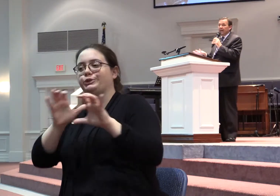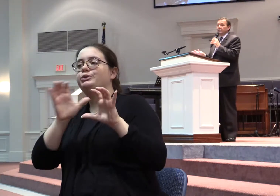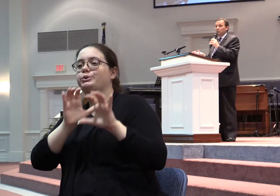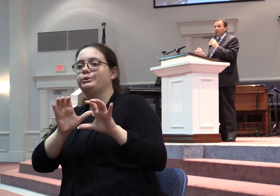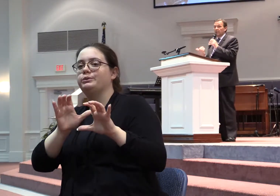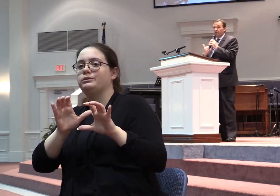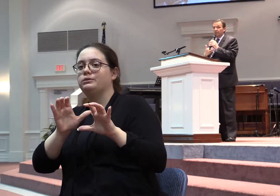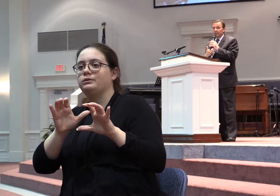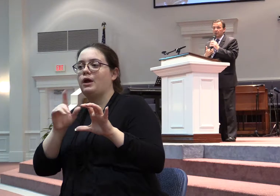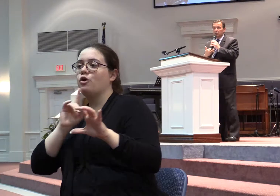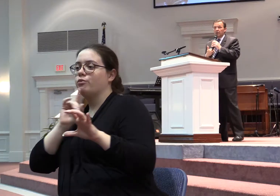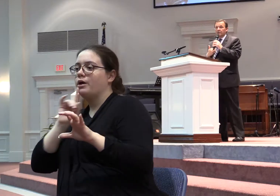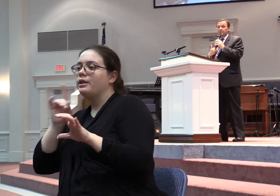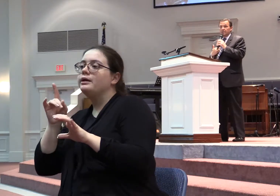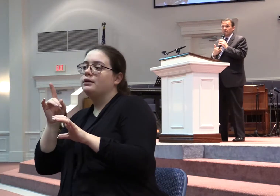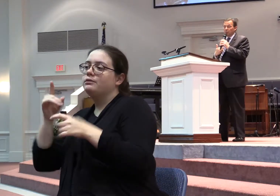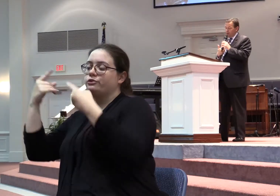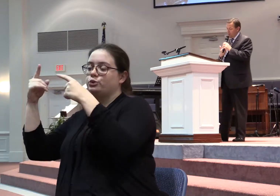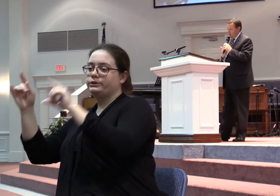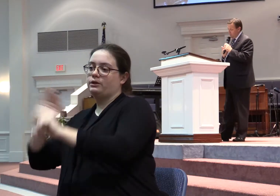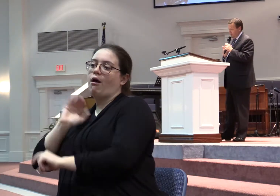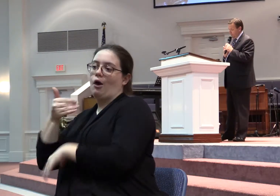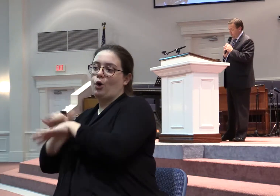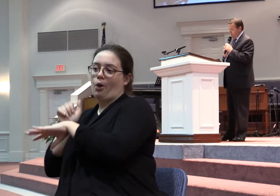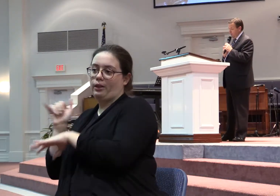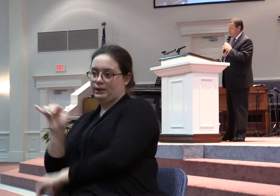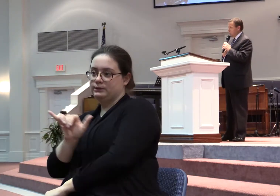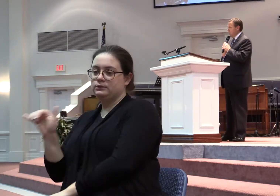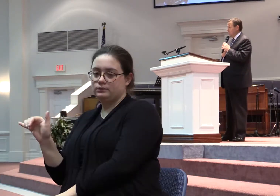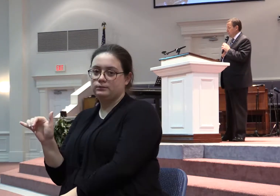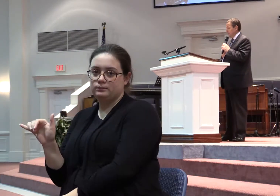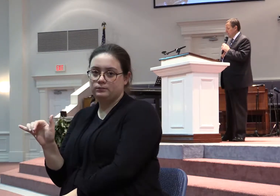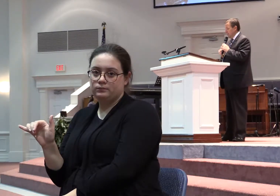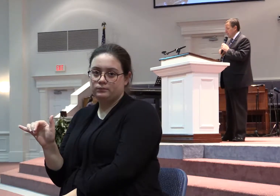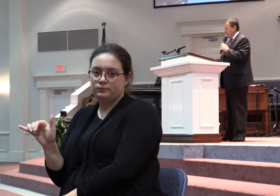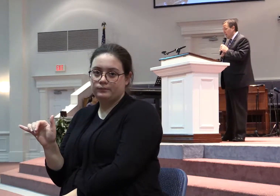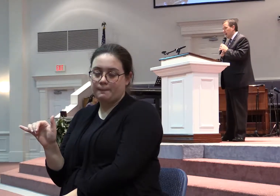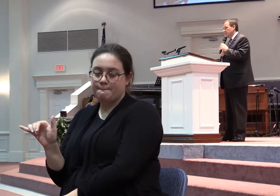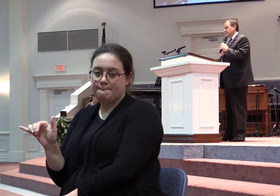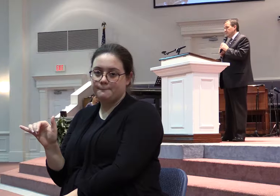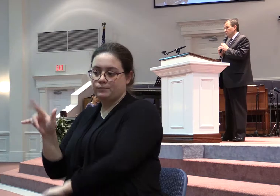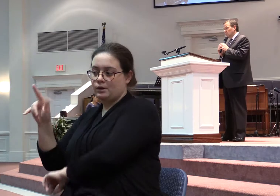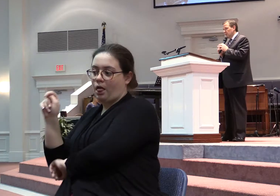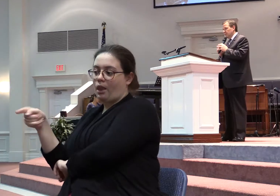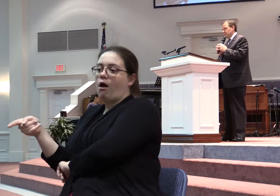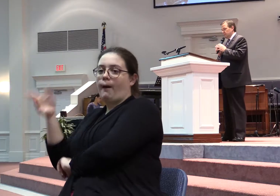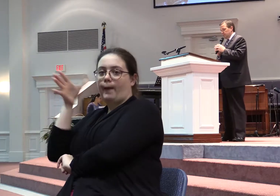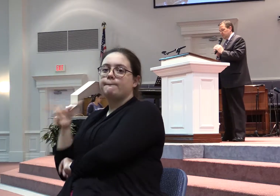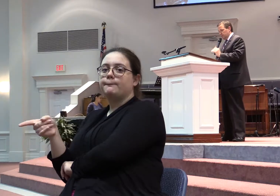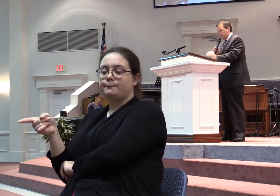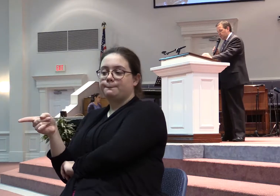doing that, really fulfill what we are called to fulfill as well. Lot